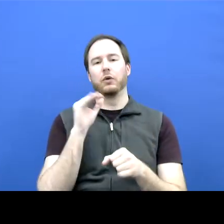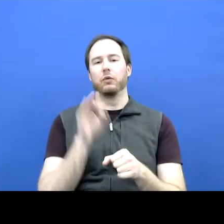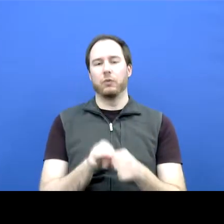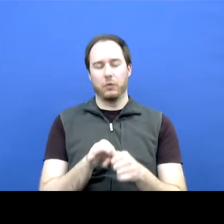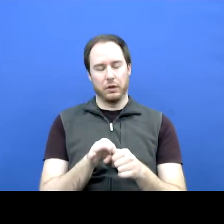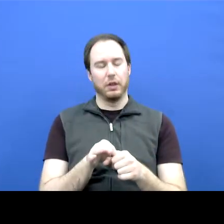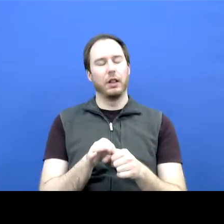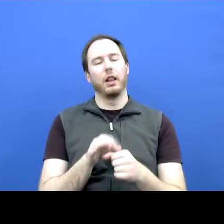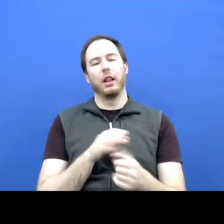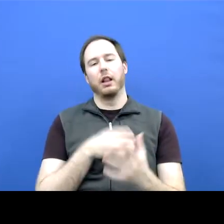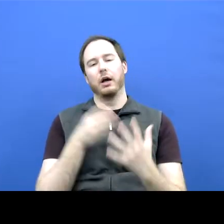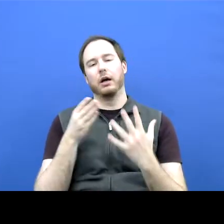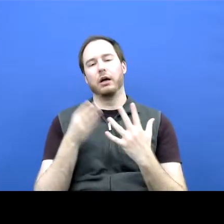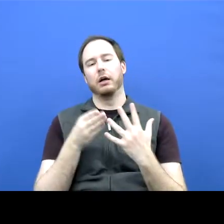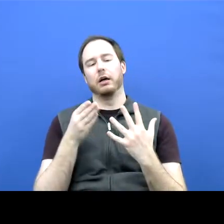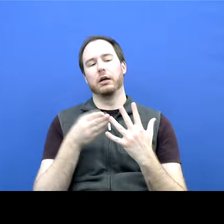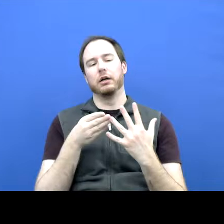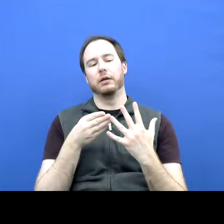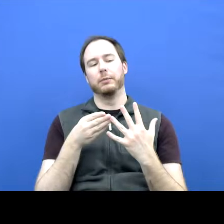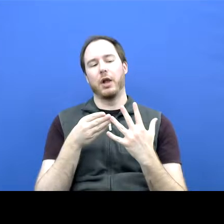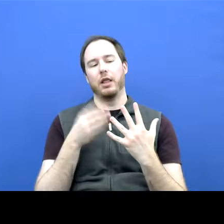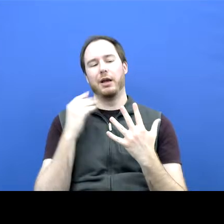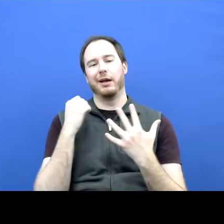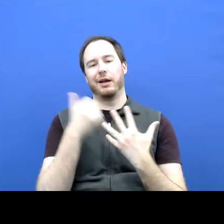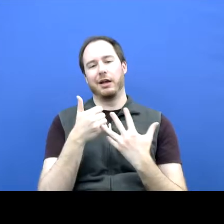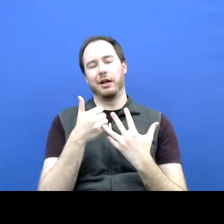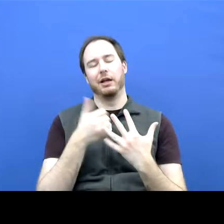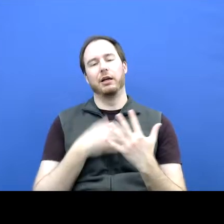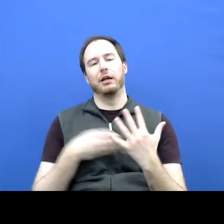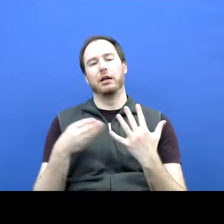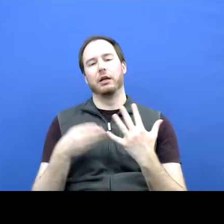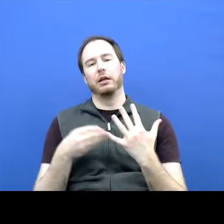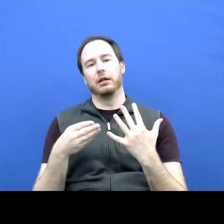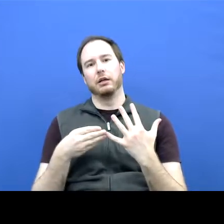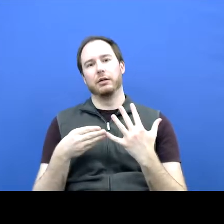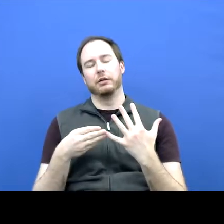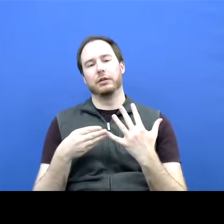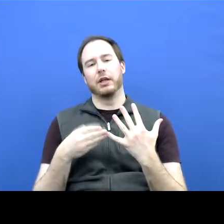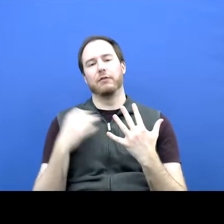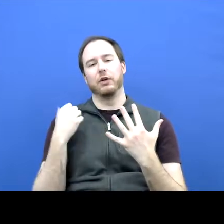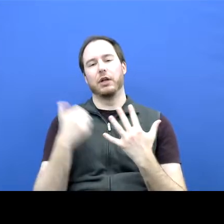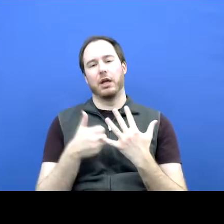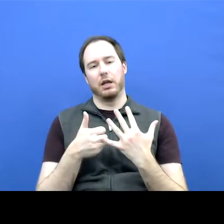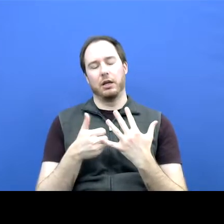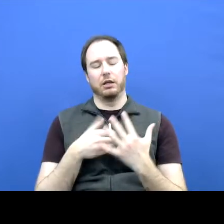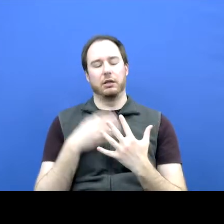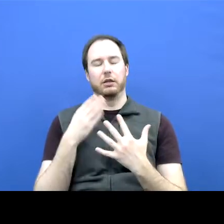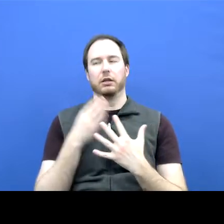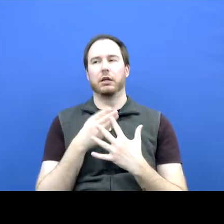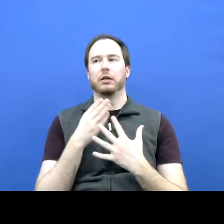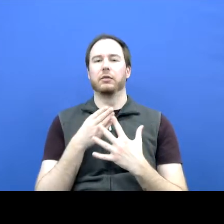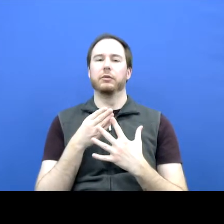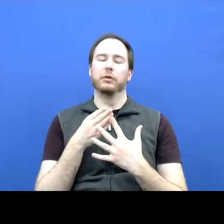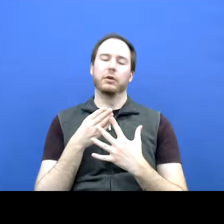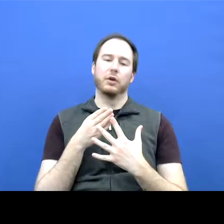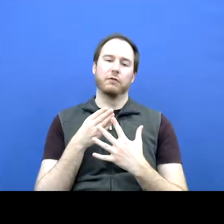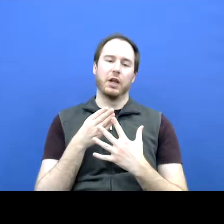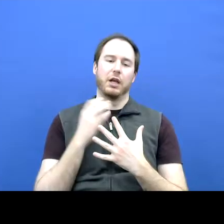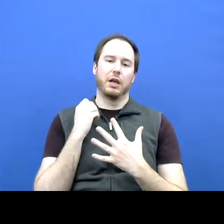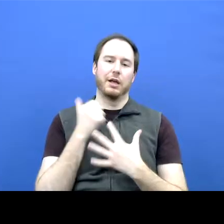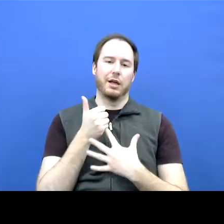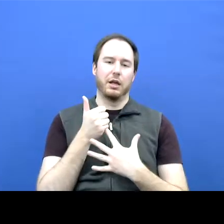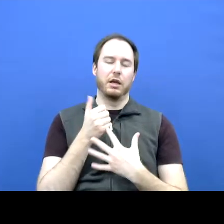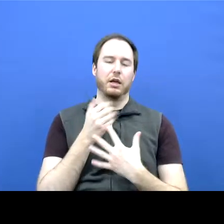please call the roll. Councilmember Barley, Aye. Councilmember Stafford, Aye. Councilmember